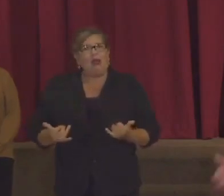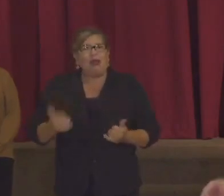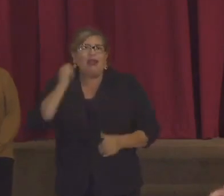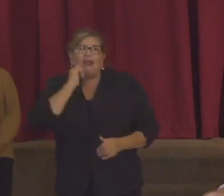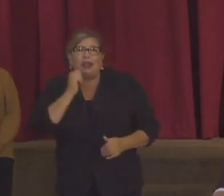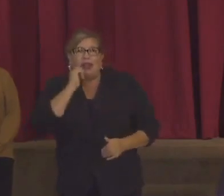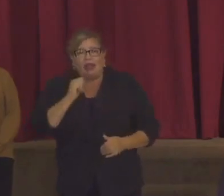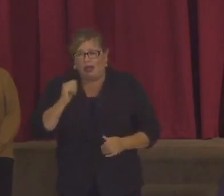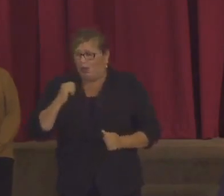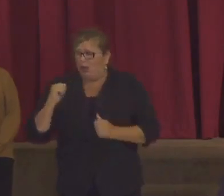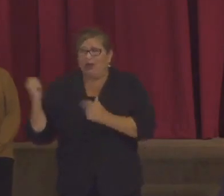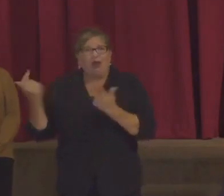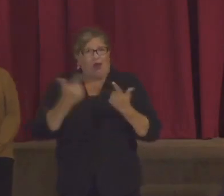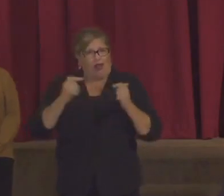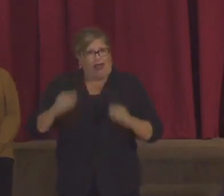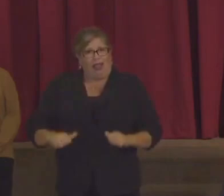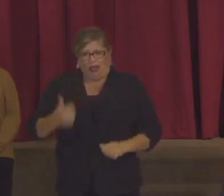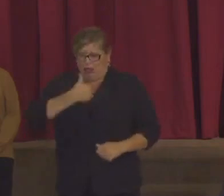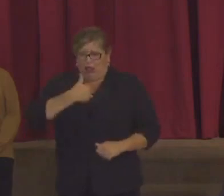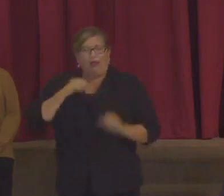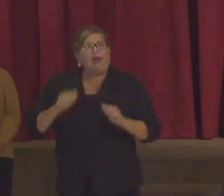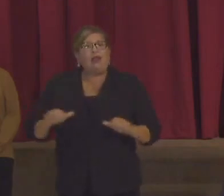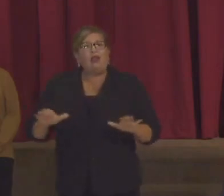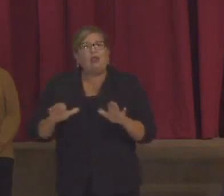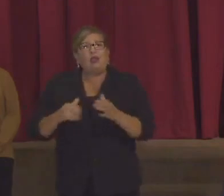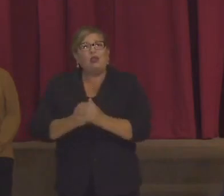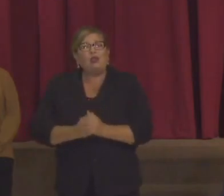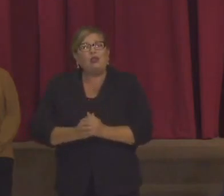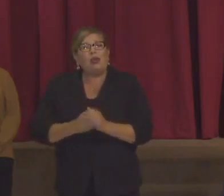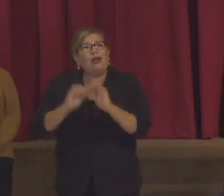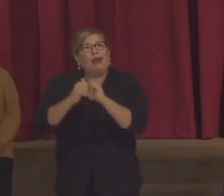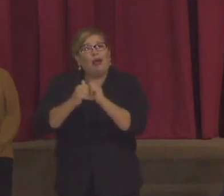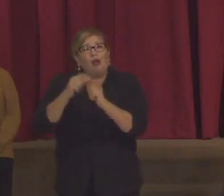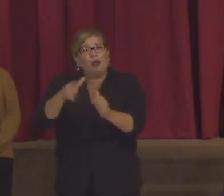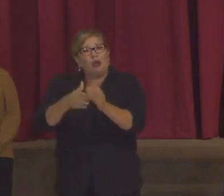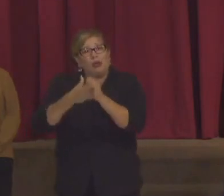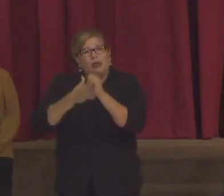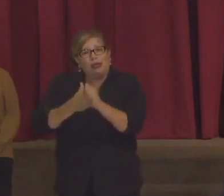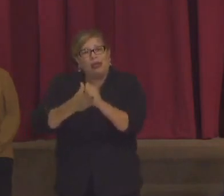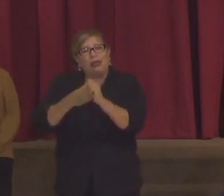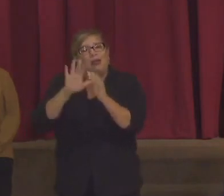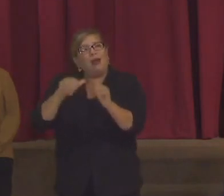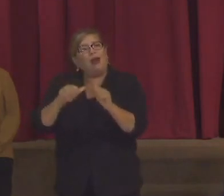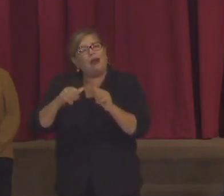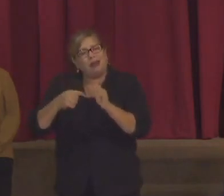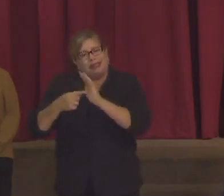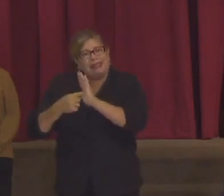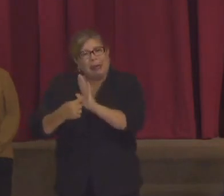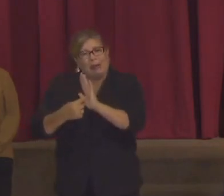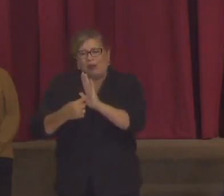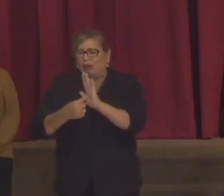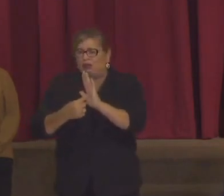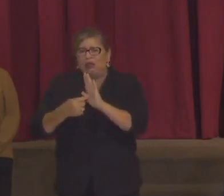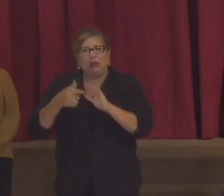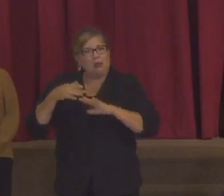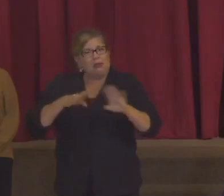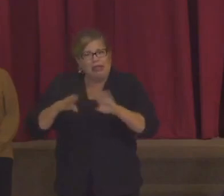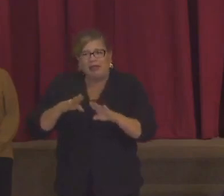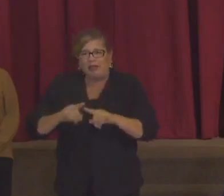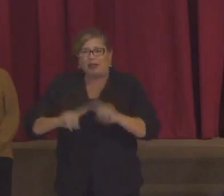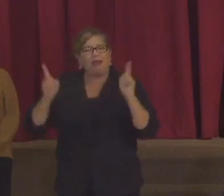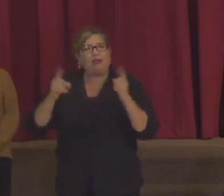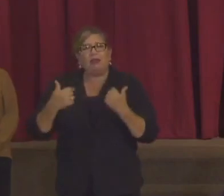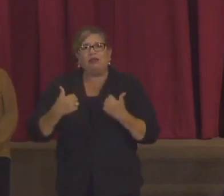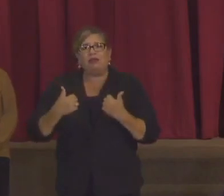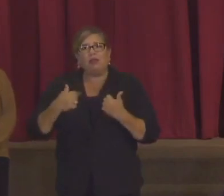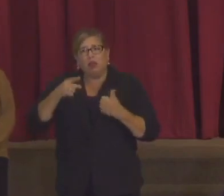resides inside of us. It's our capacity to lead by example, to find our better angels, to focus on the things